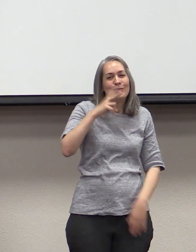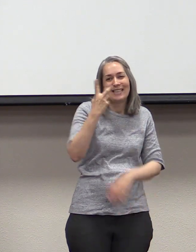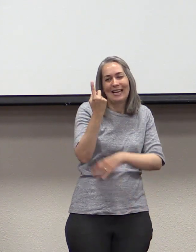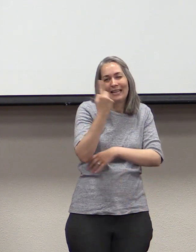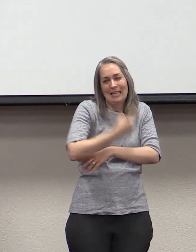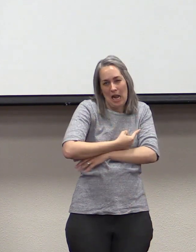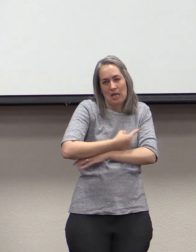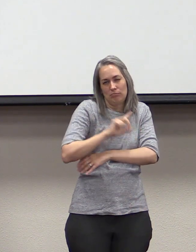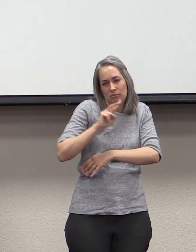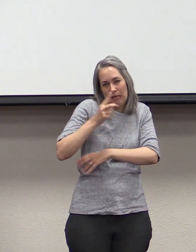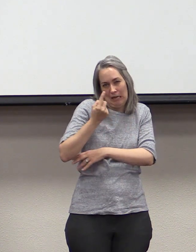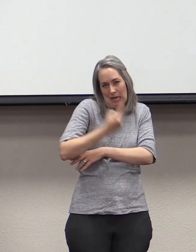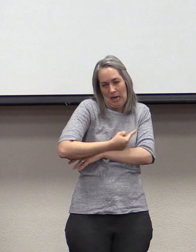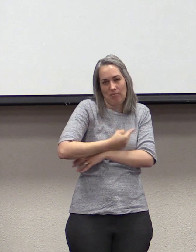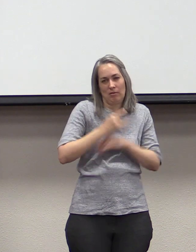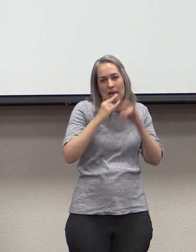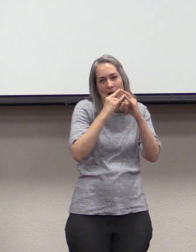day.